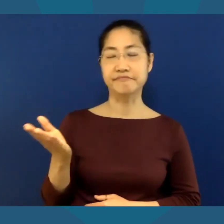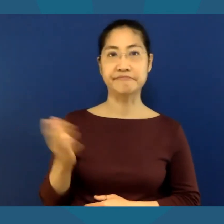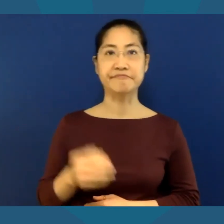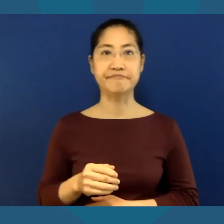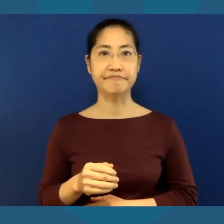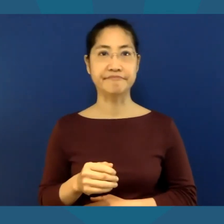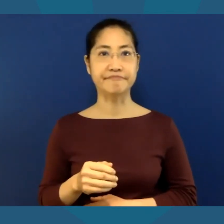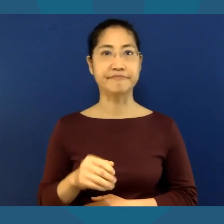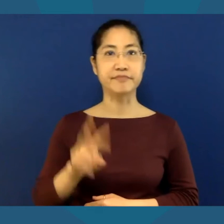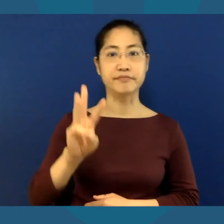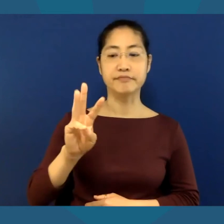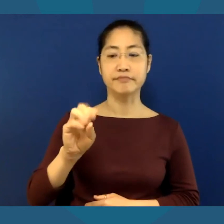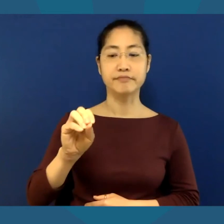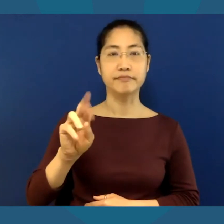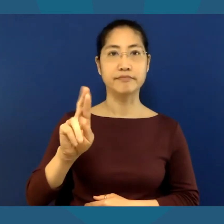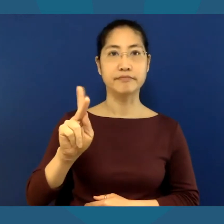Website,